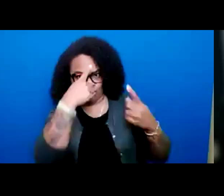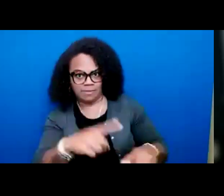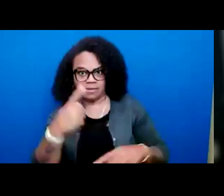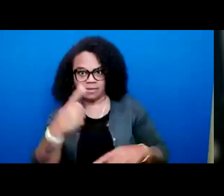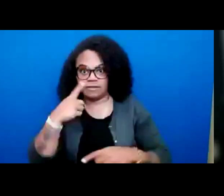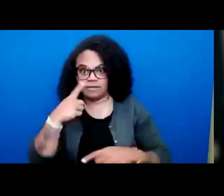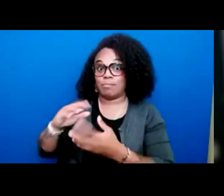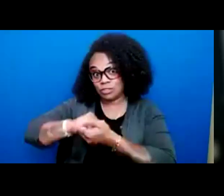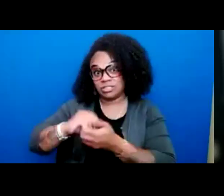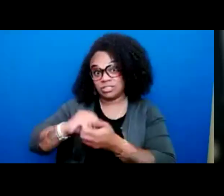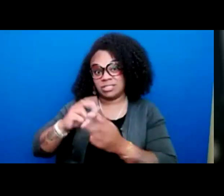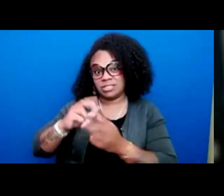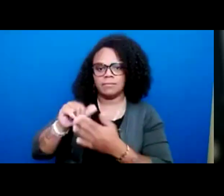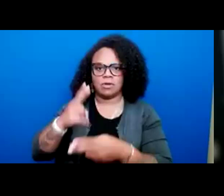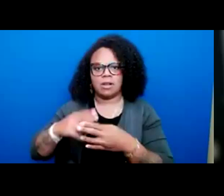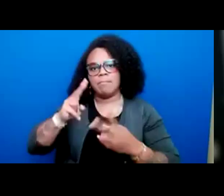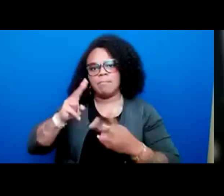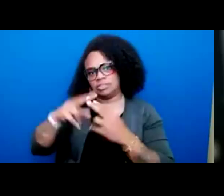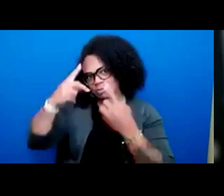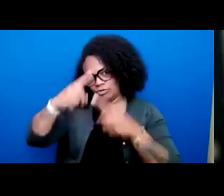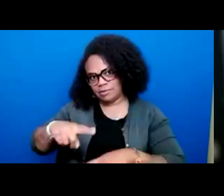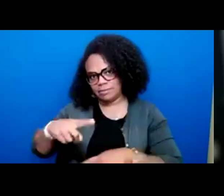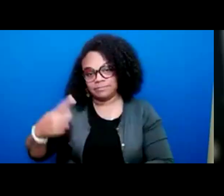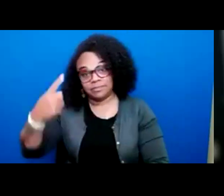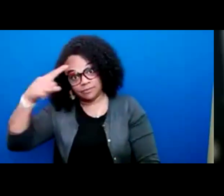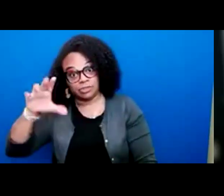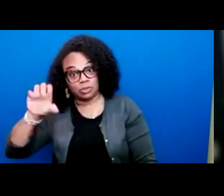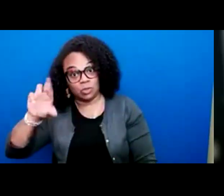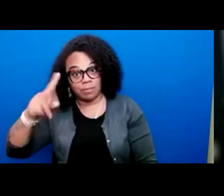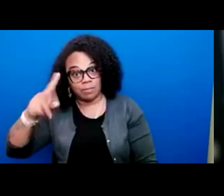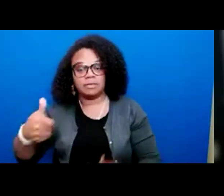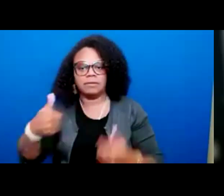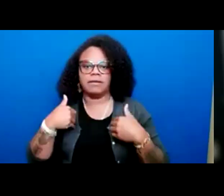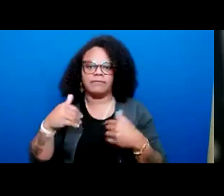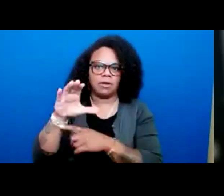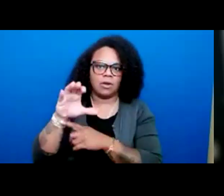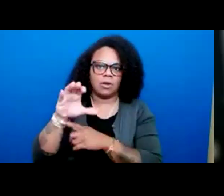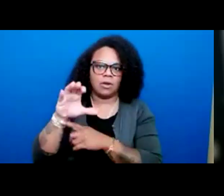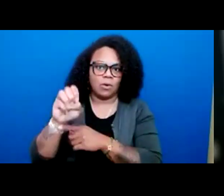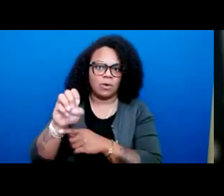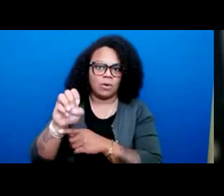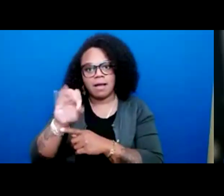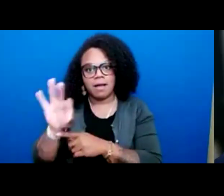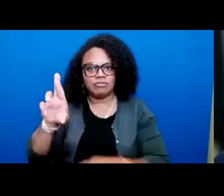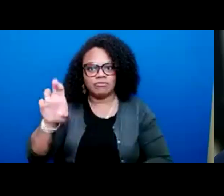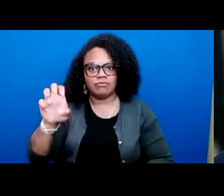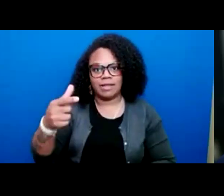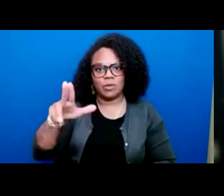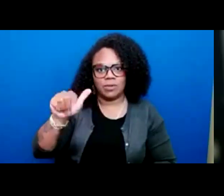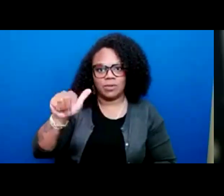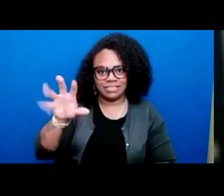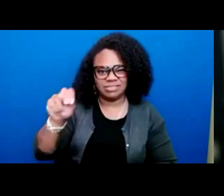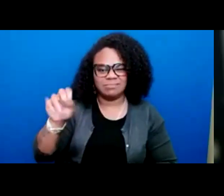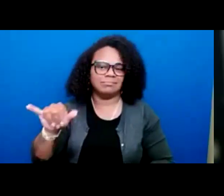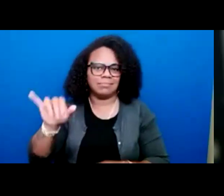partnership agreement. In the case of a corporation, there are code of regulations or bylaws that make determinations